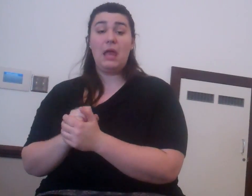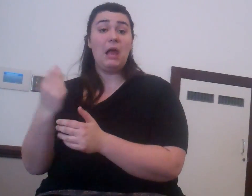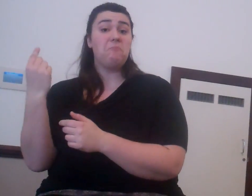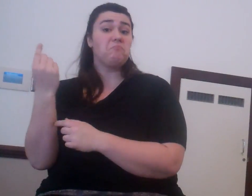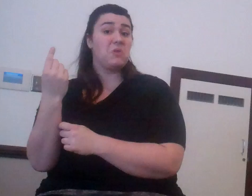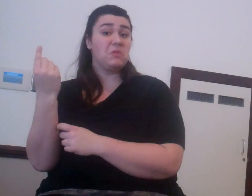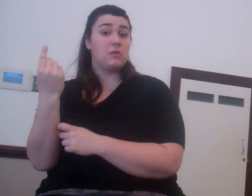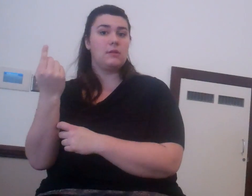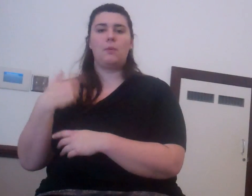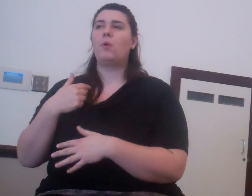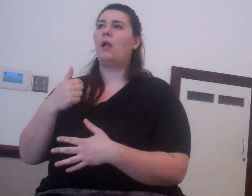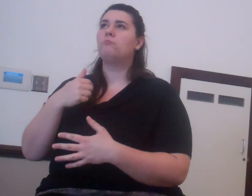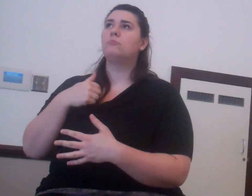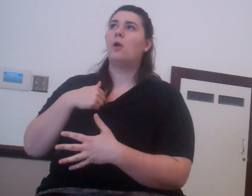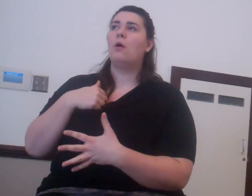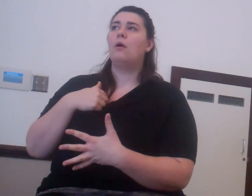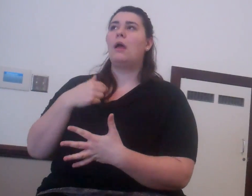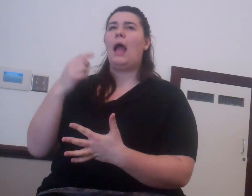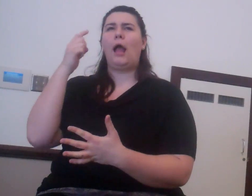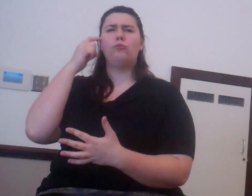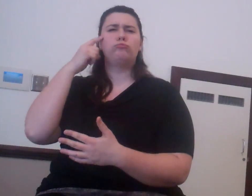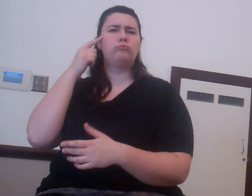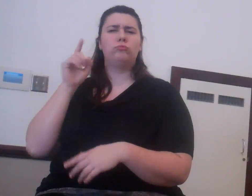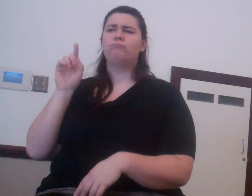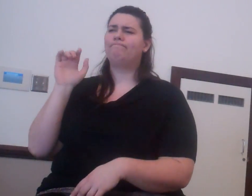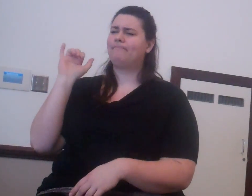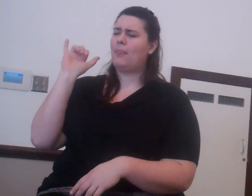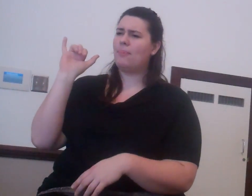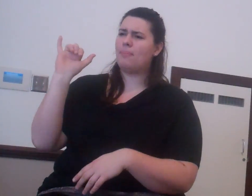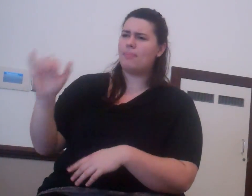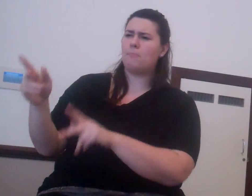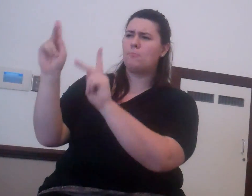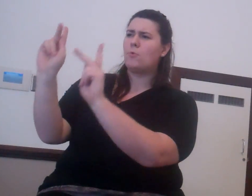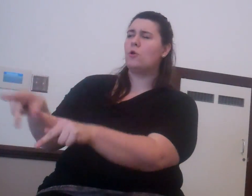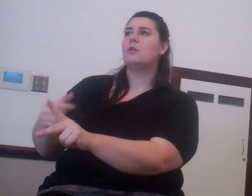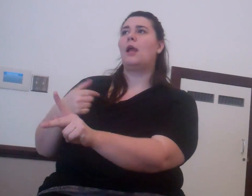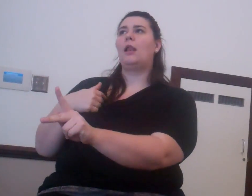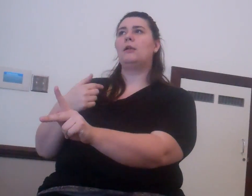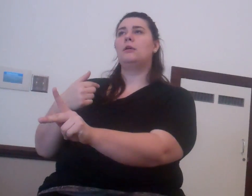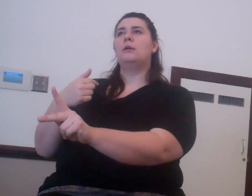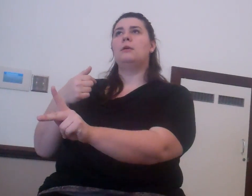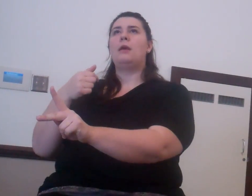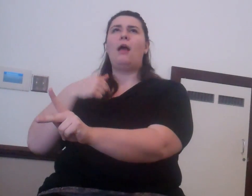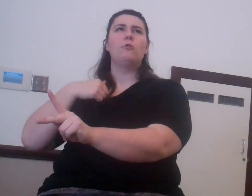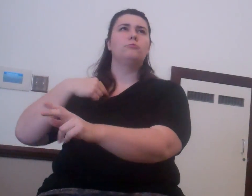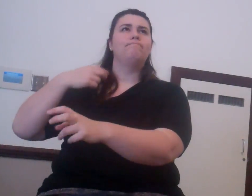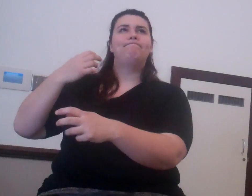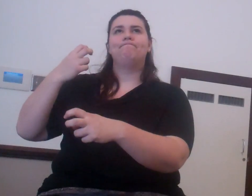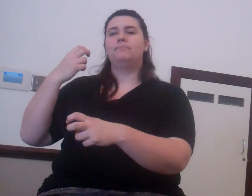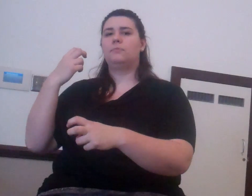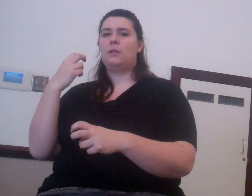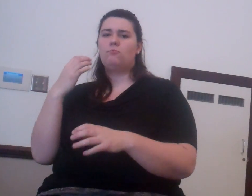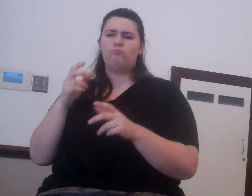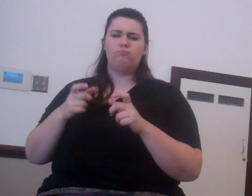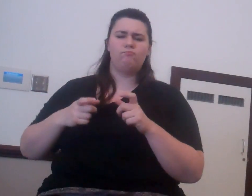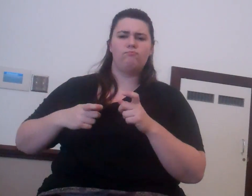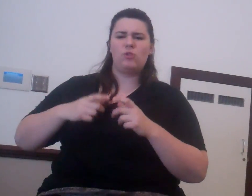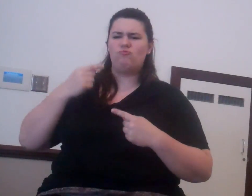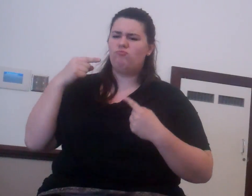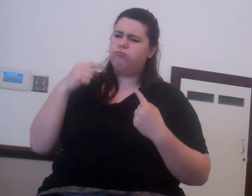go to for emotional support, that you are willing to give emotional support to if they need it. This is somebody you might talk to